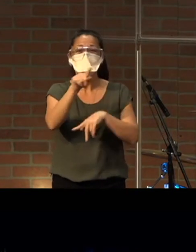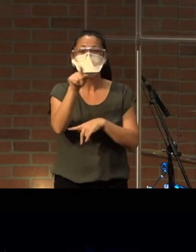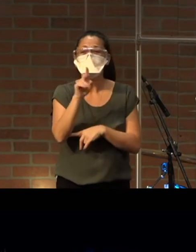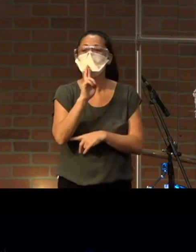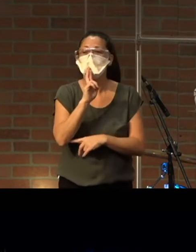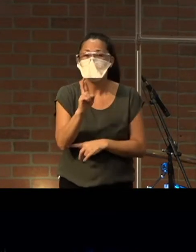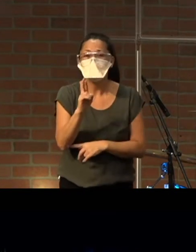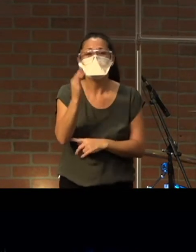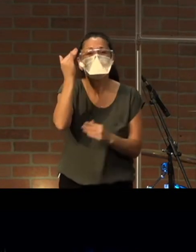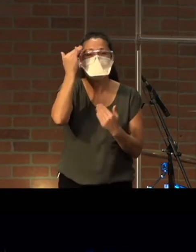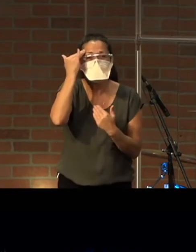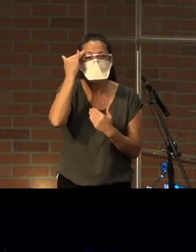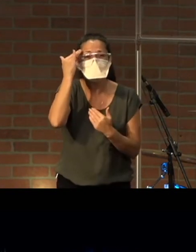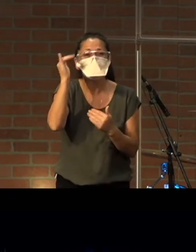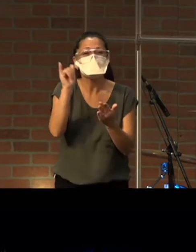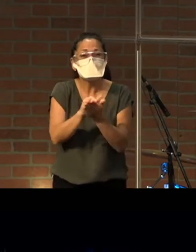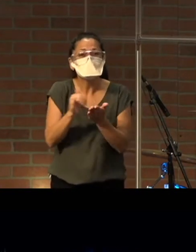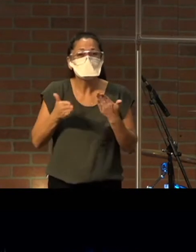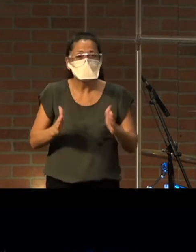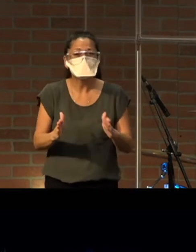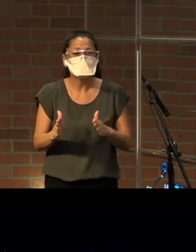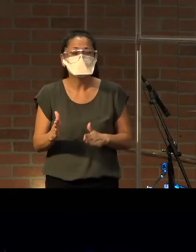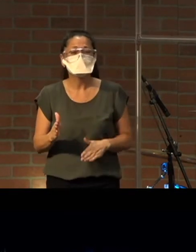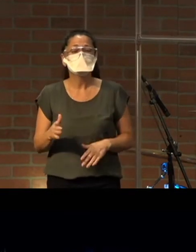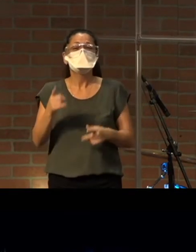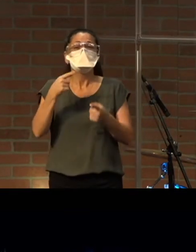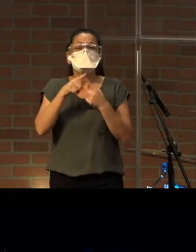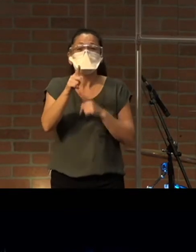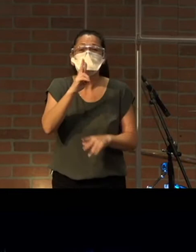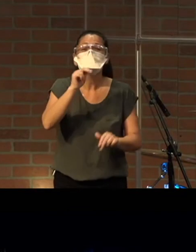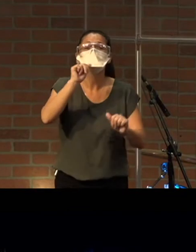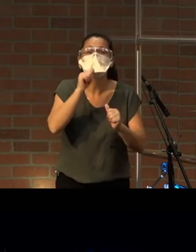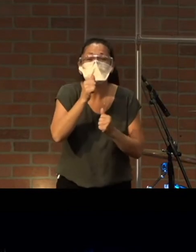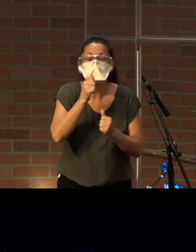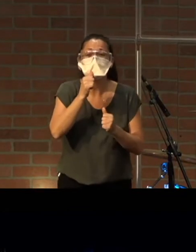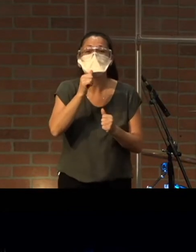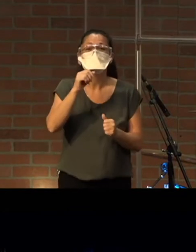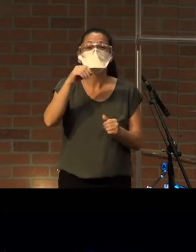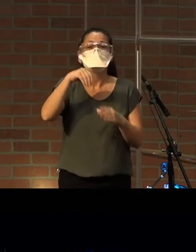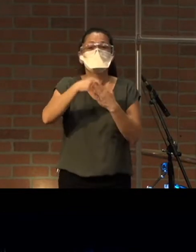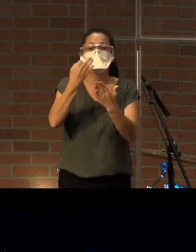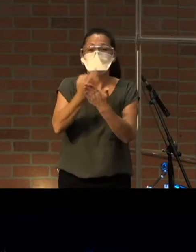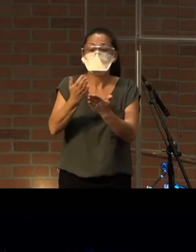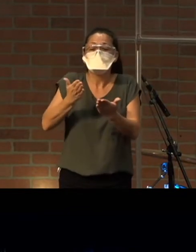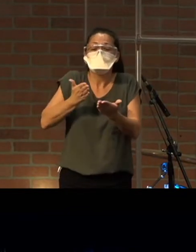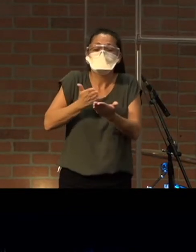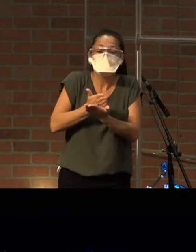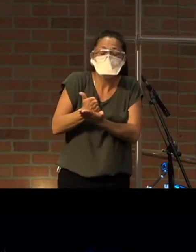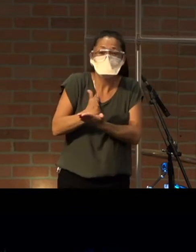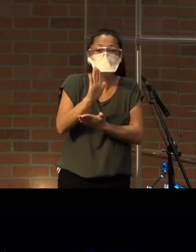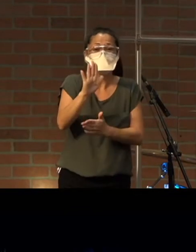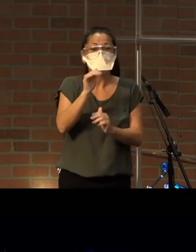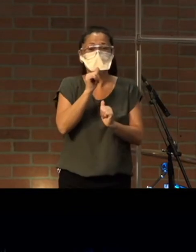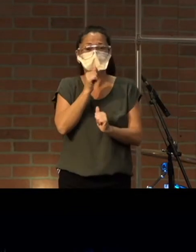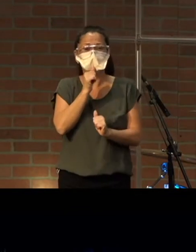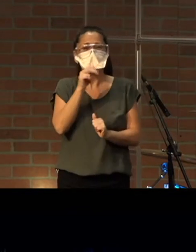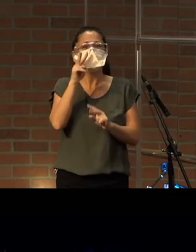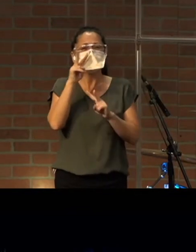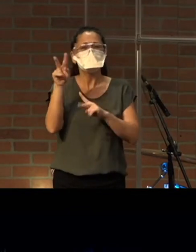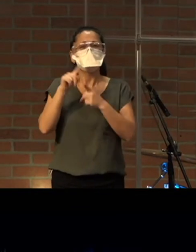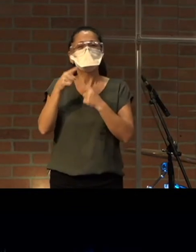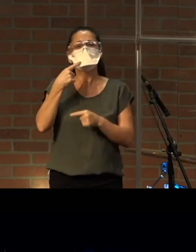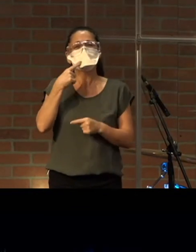even when you are suffering, and in fact, in and through your suffering. Look at what it says in